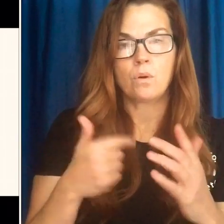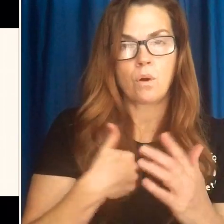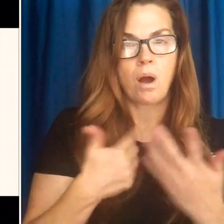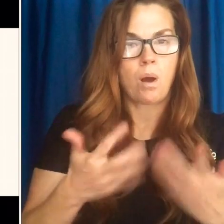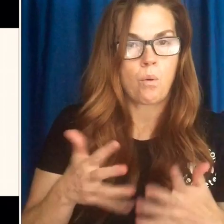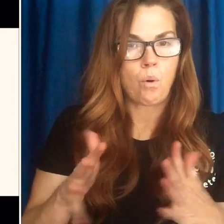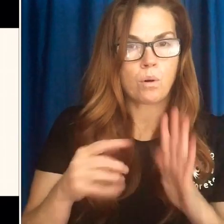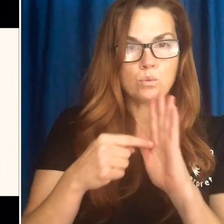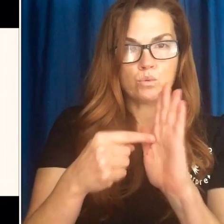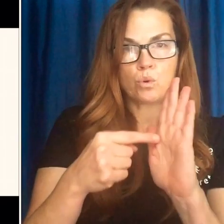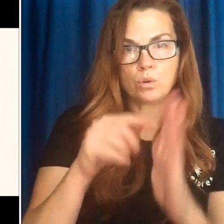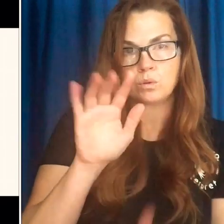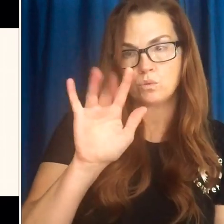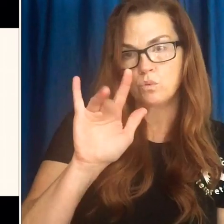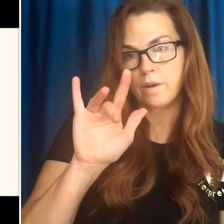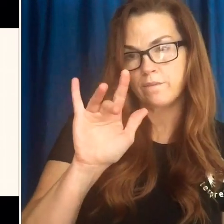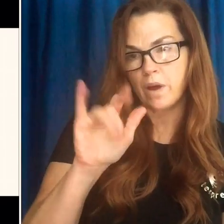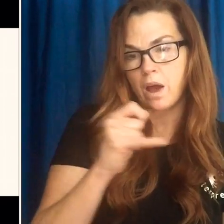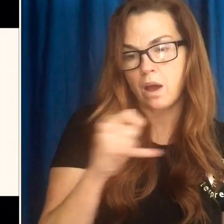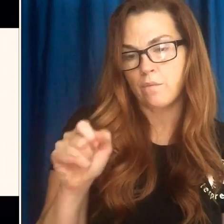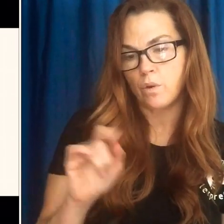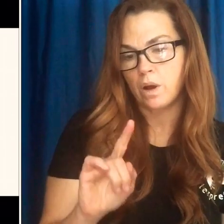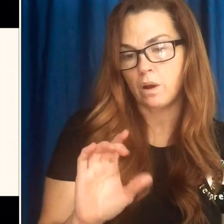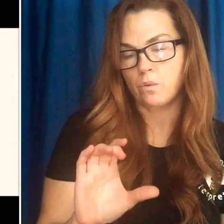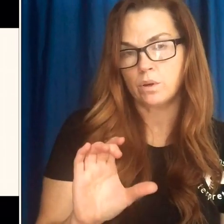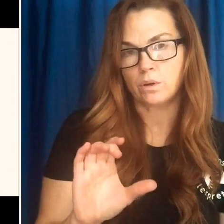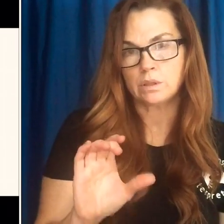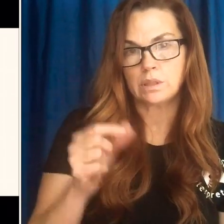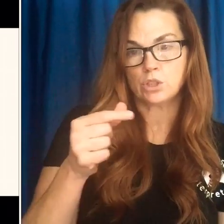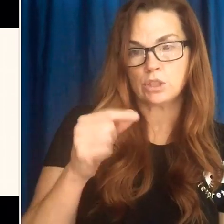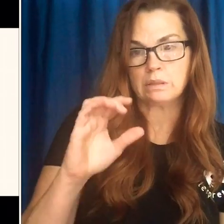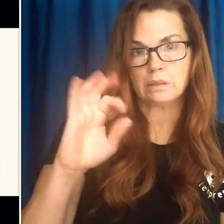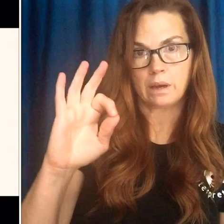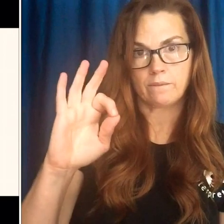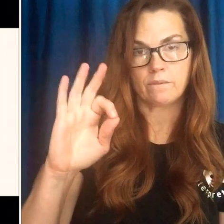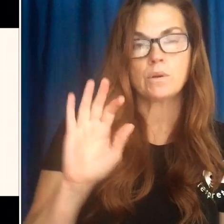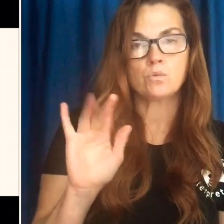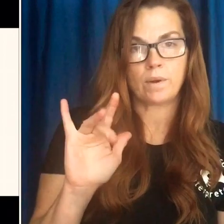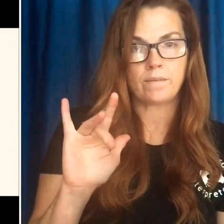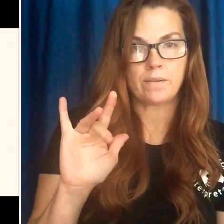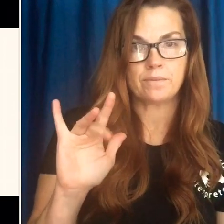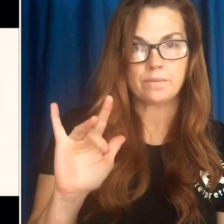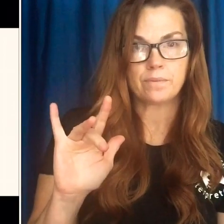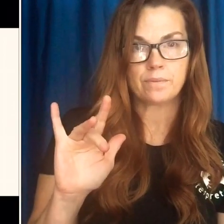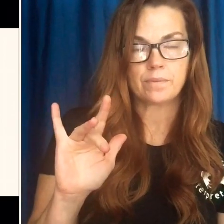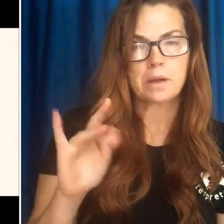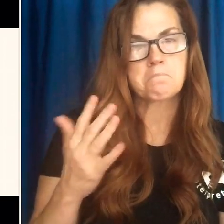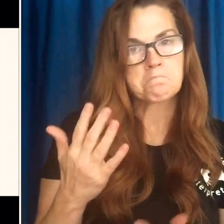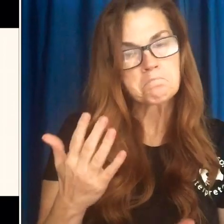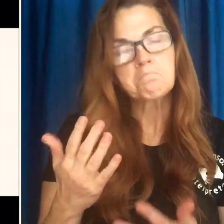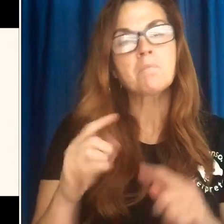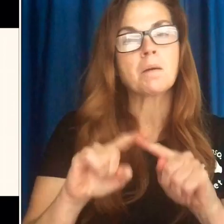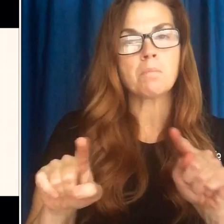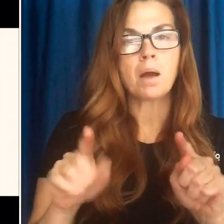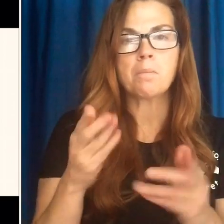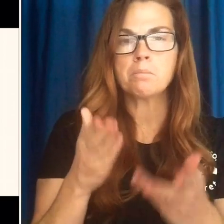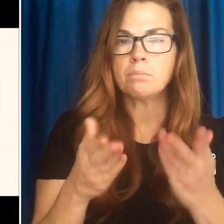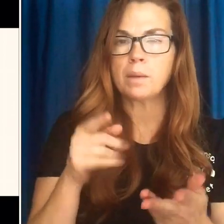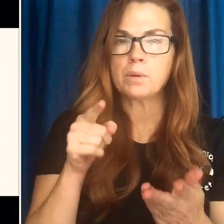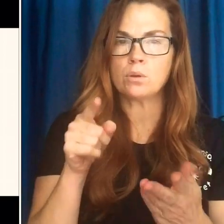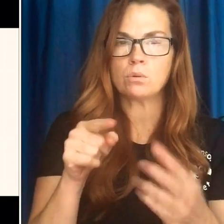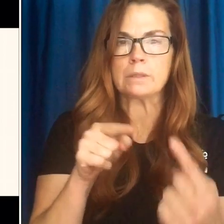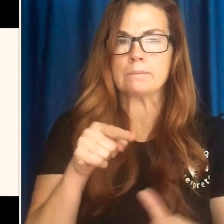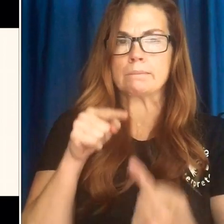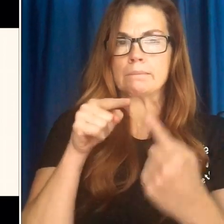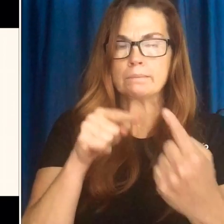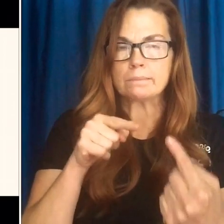hundredths share the greatest common factor of 25. But maybe you're struggling to see that or to find that.